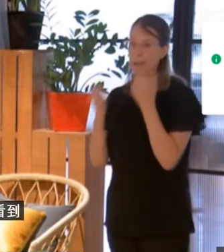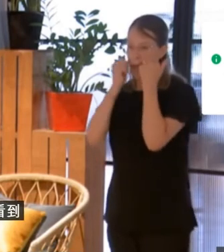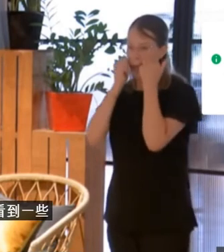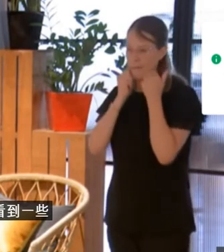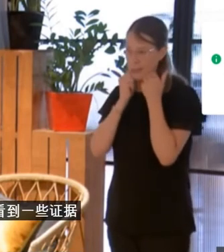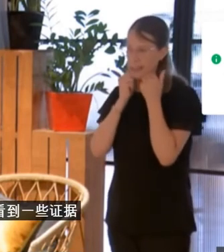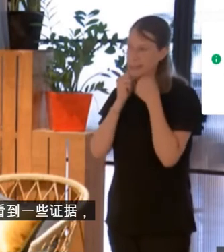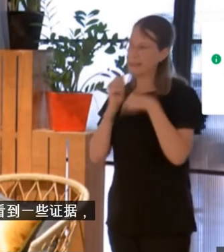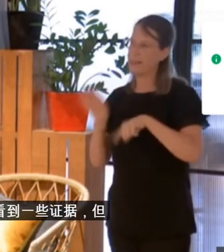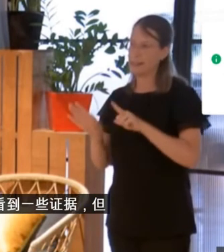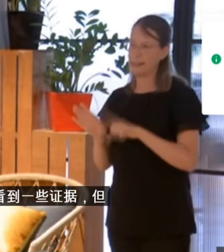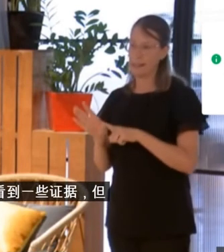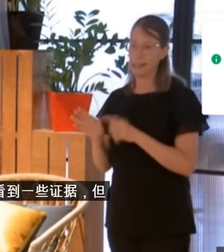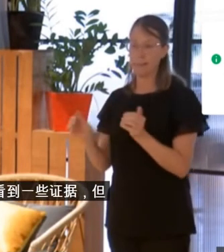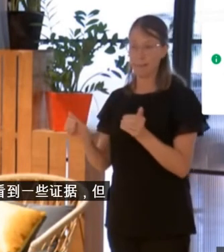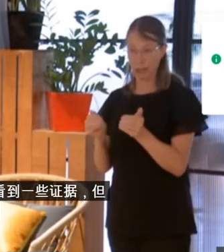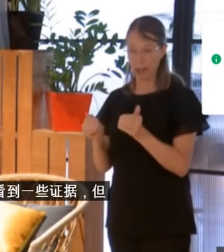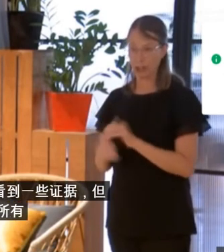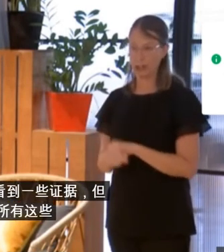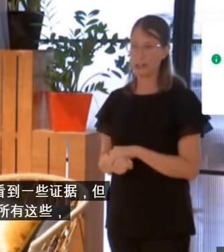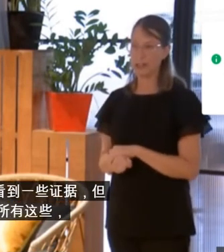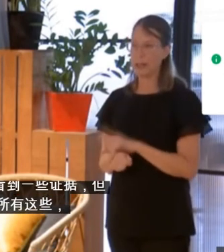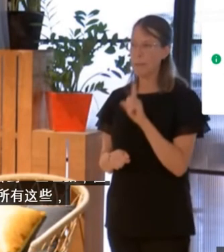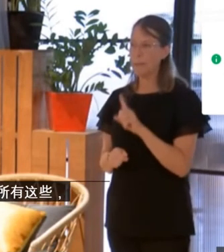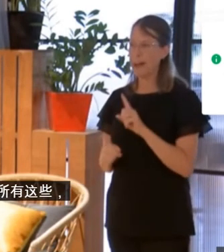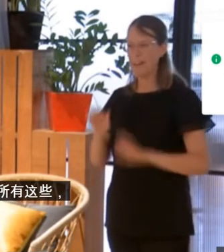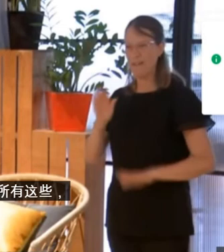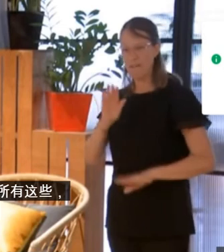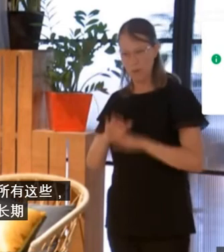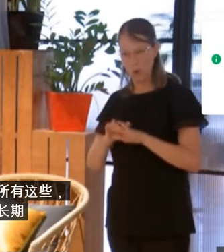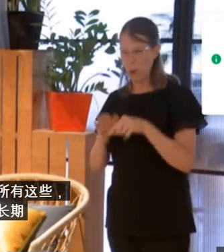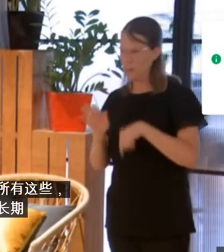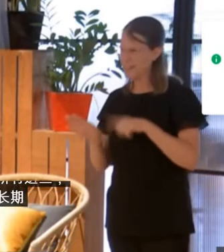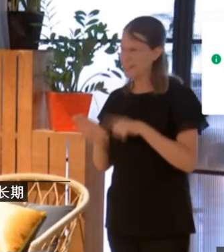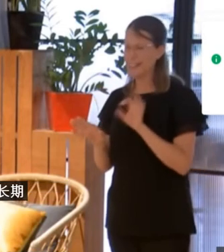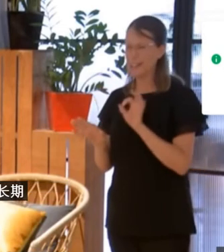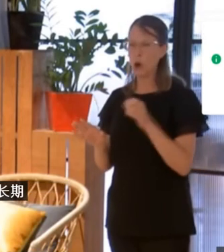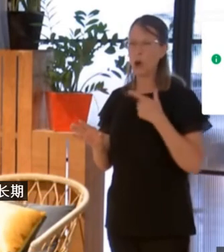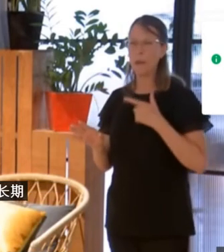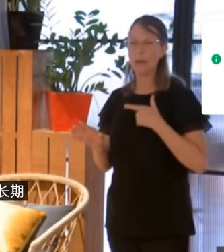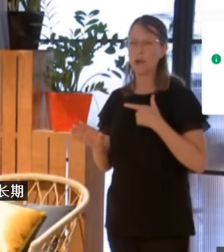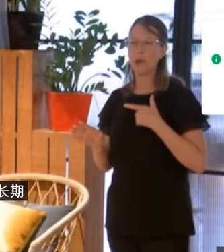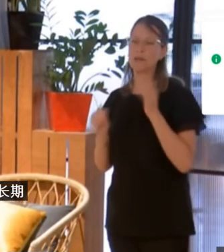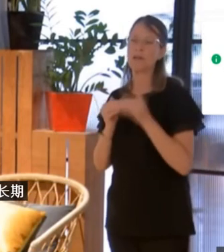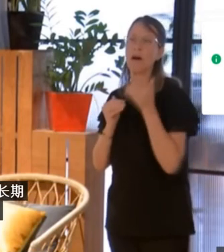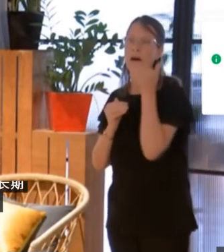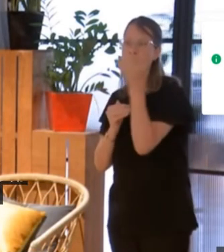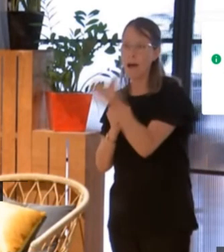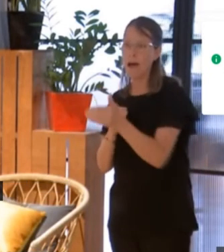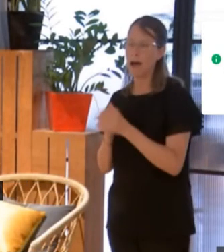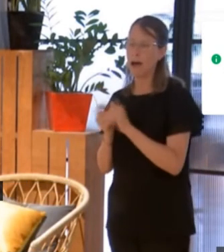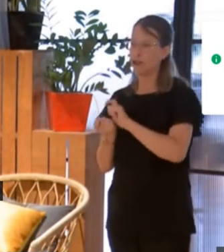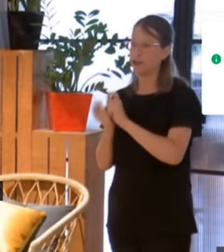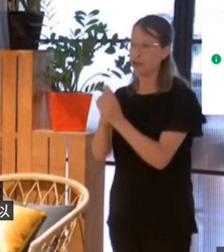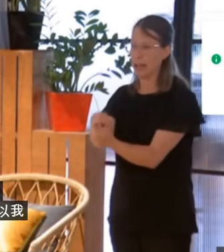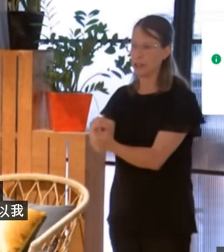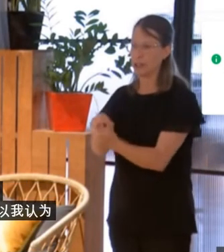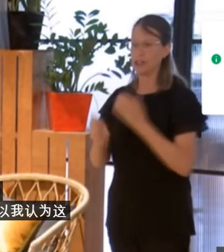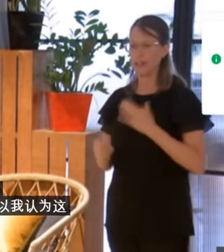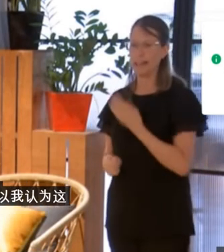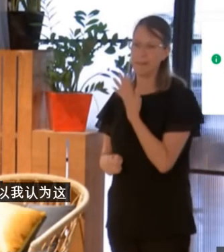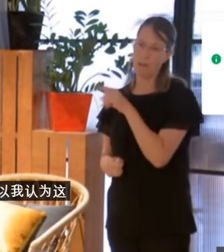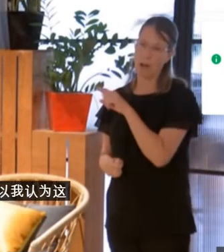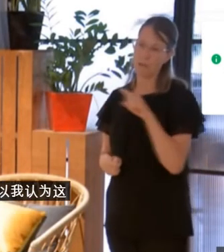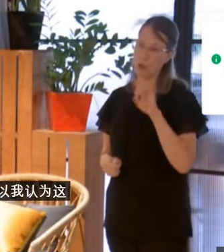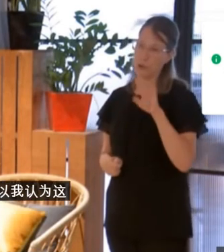in the 2022 budget. But I don't expect you could see all of it, because we're talking about long-term structural reform, and that will take the next 5 to 10 years.